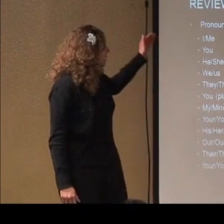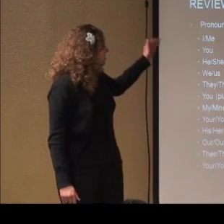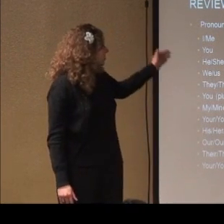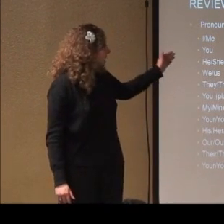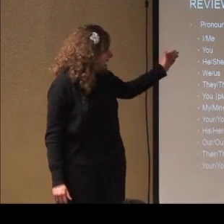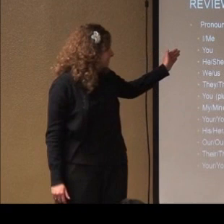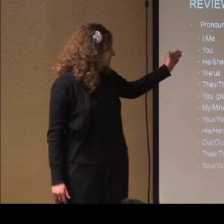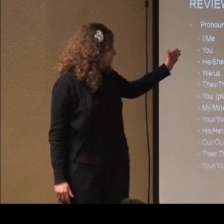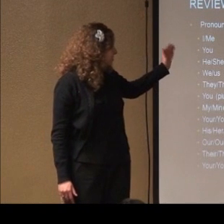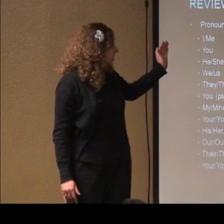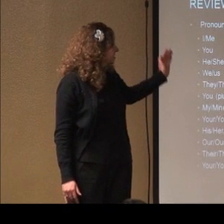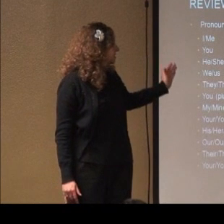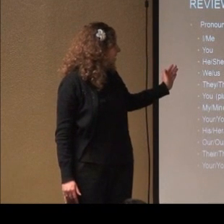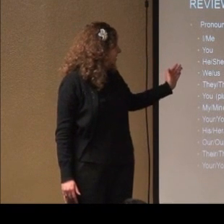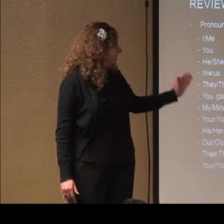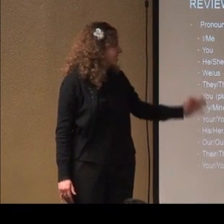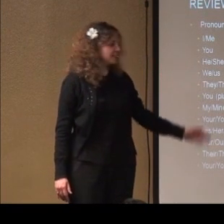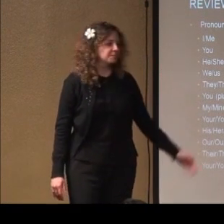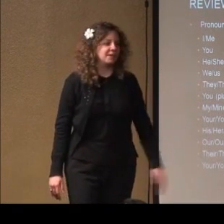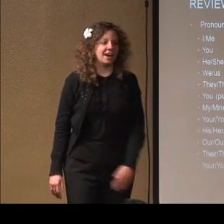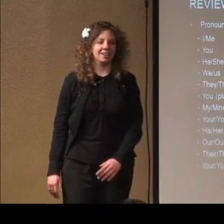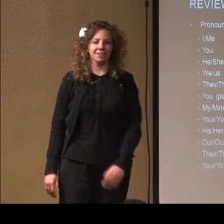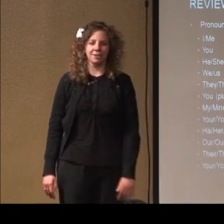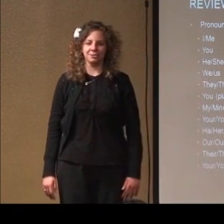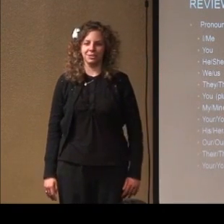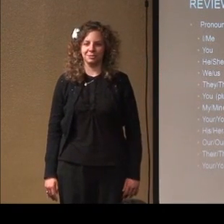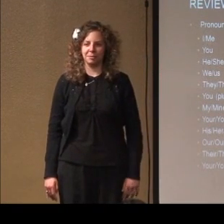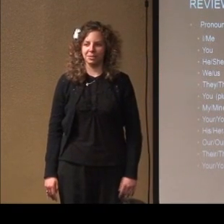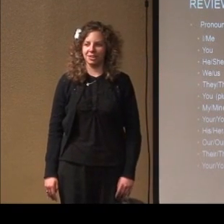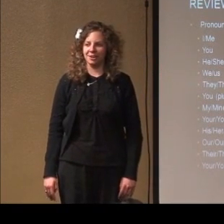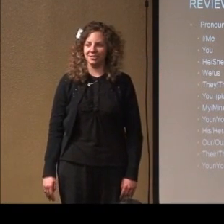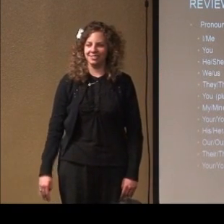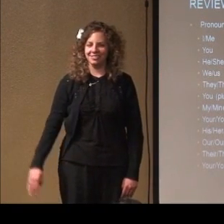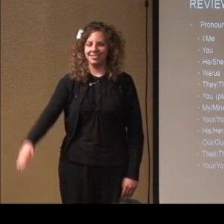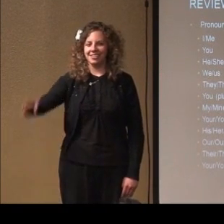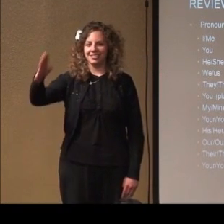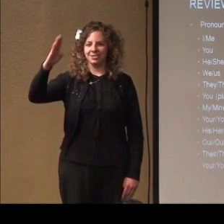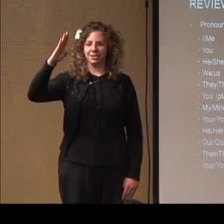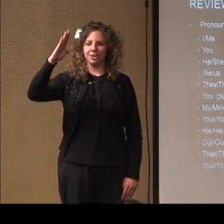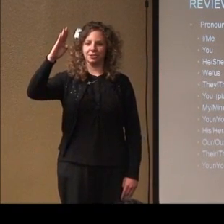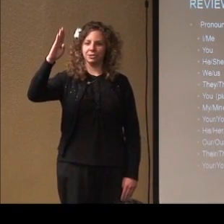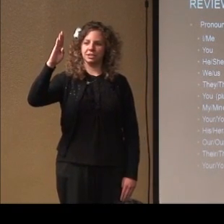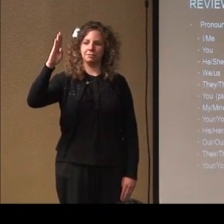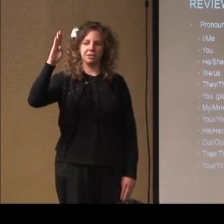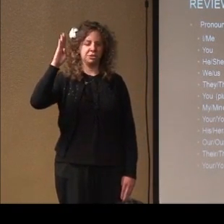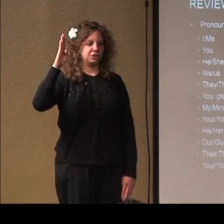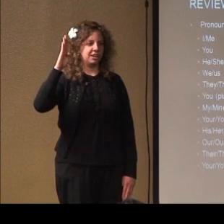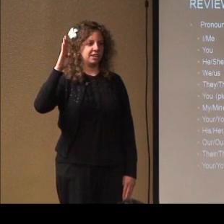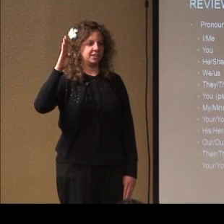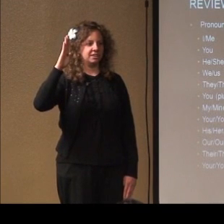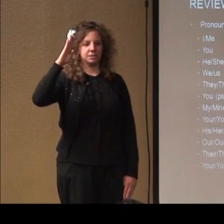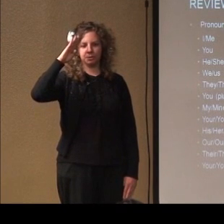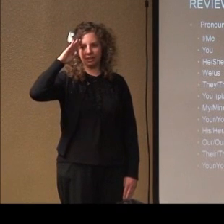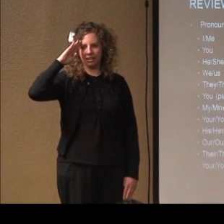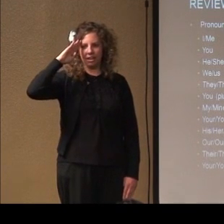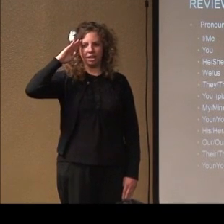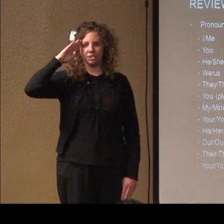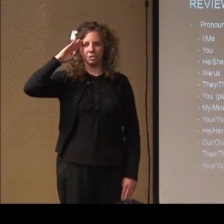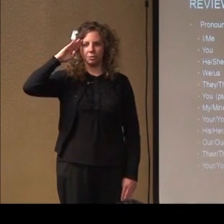our vocabulary for our dialogue, we had hello. You guys remember hello? So hello. So it's going to be a straight hand like this one, and just go right